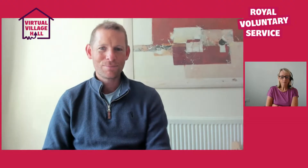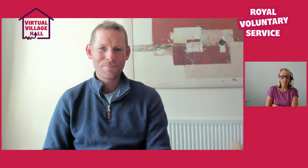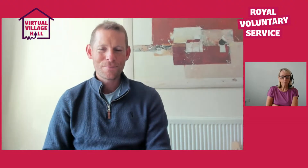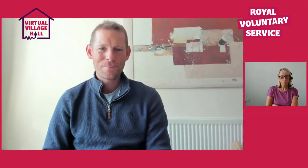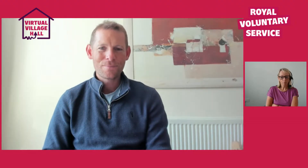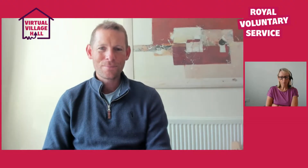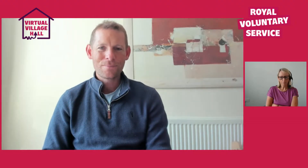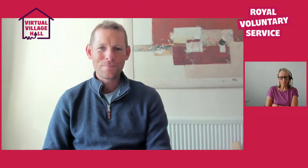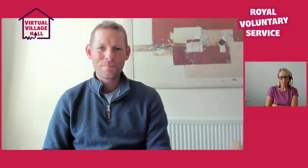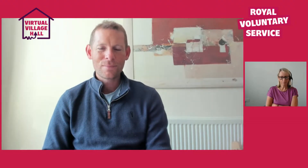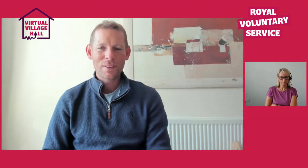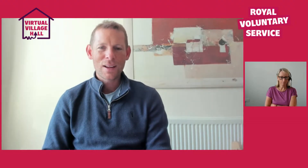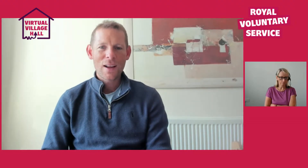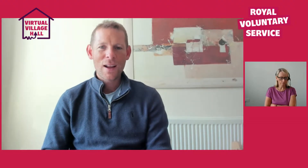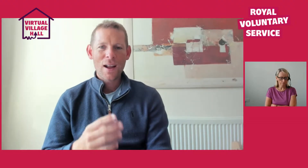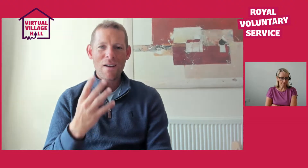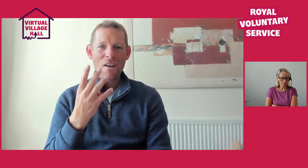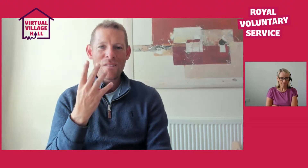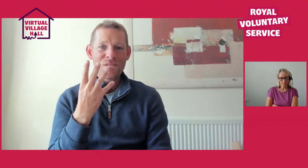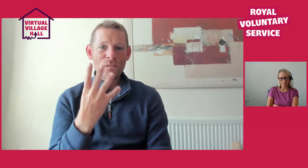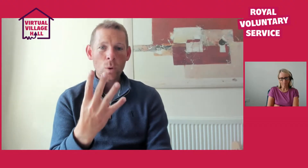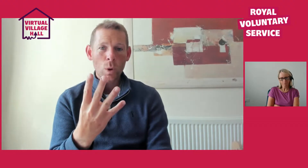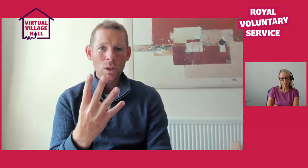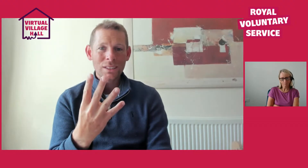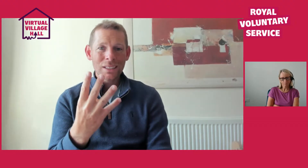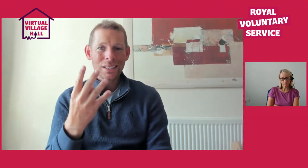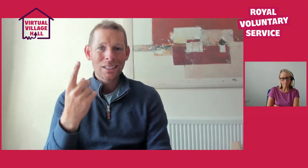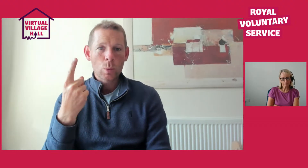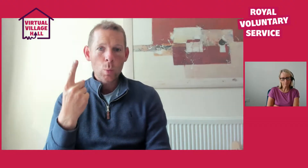Now here comes number 4.